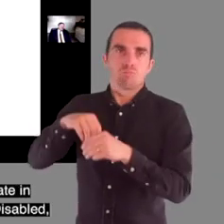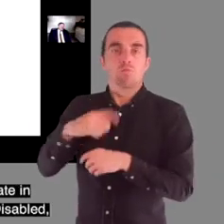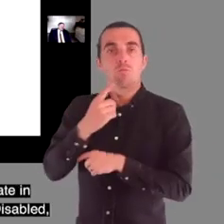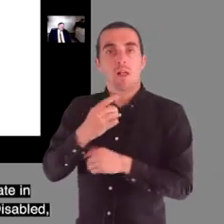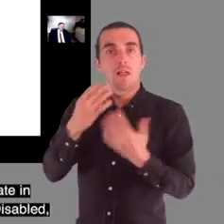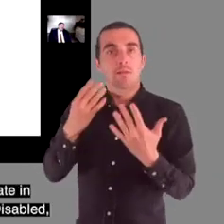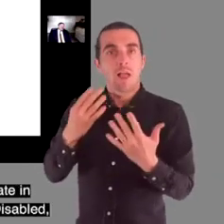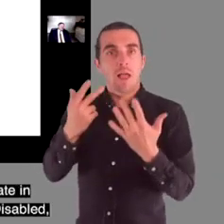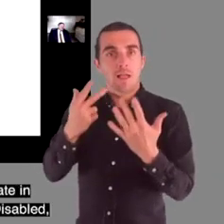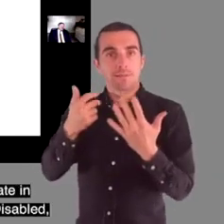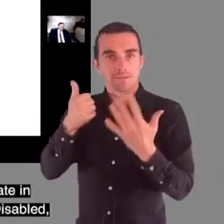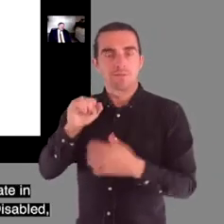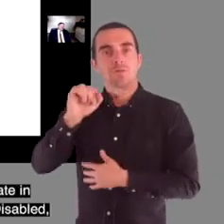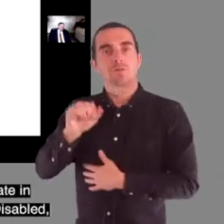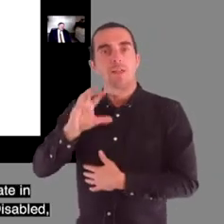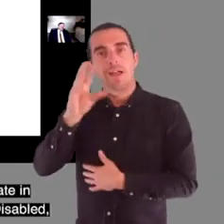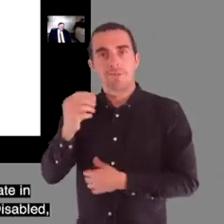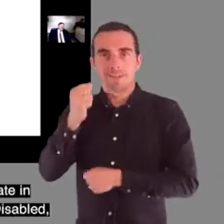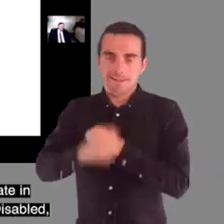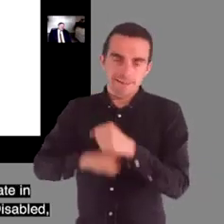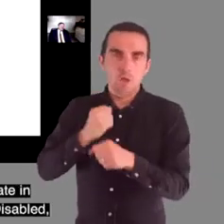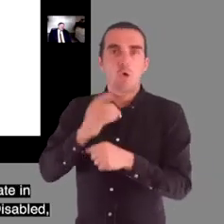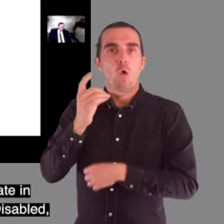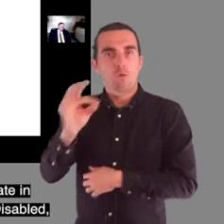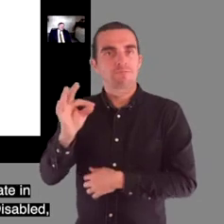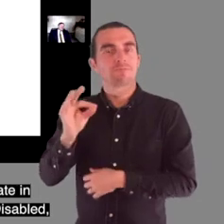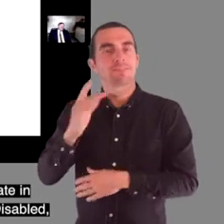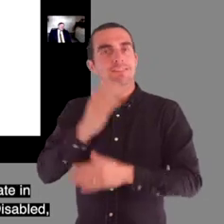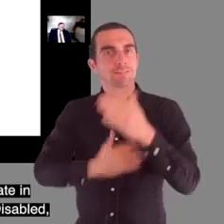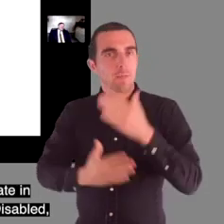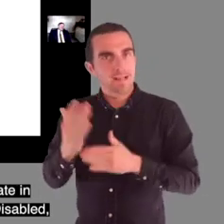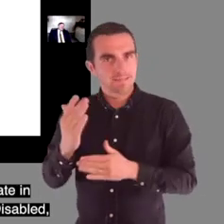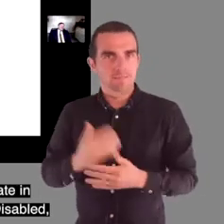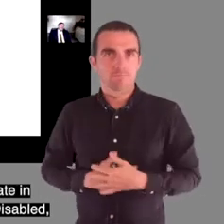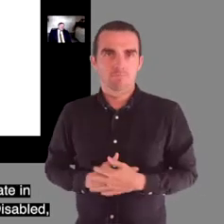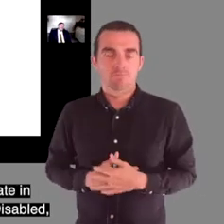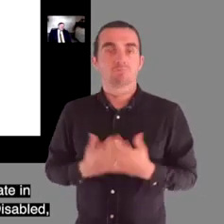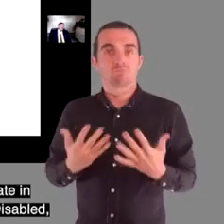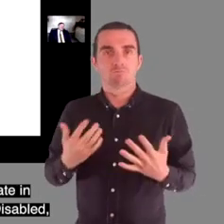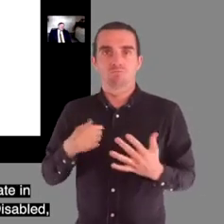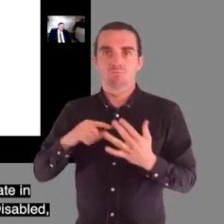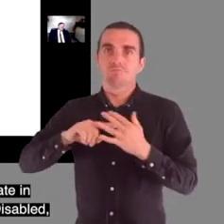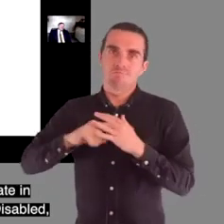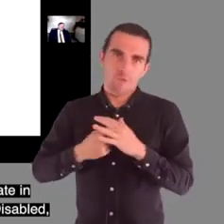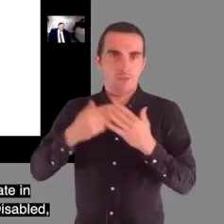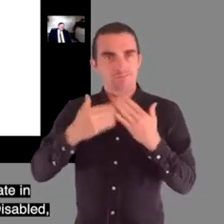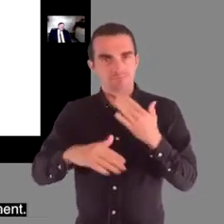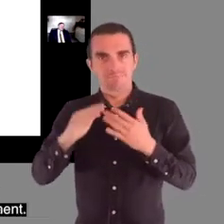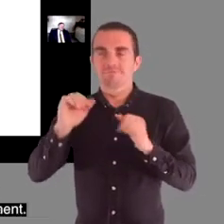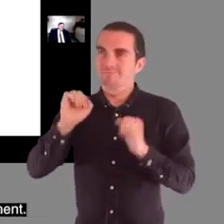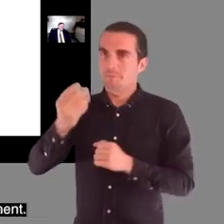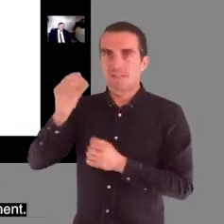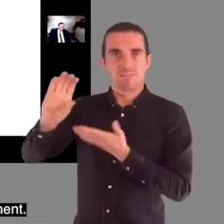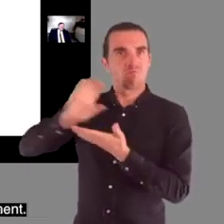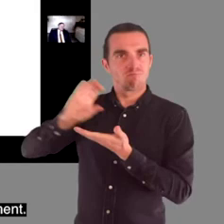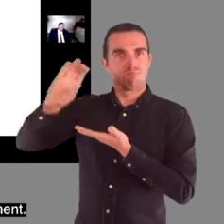to participate in the 1986 South African Year of Disabled, so that we can start to